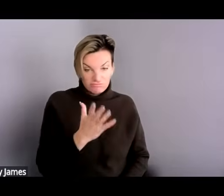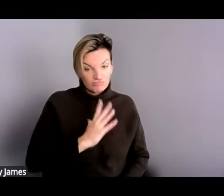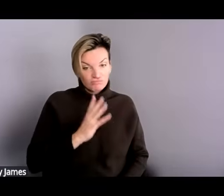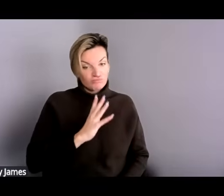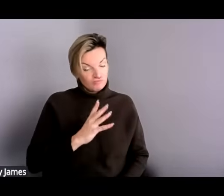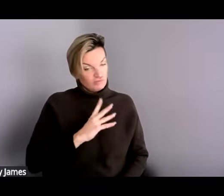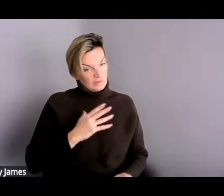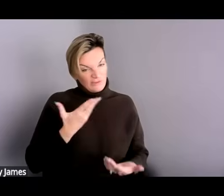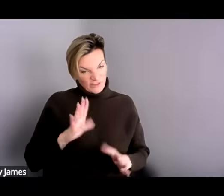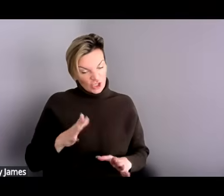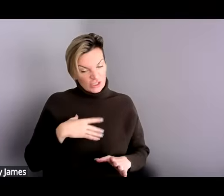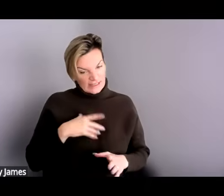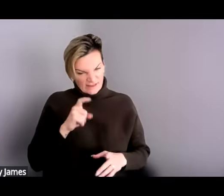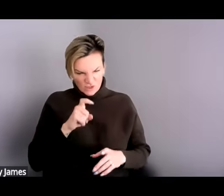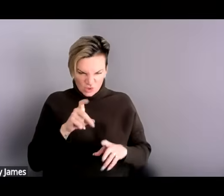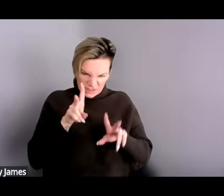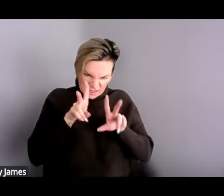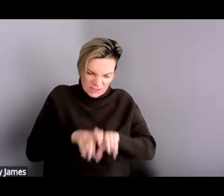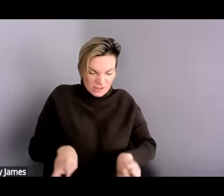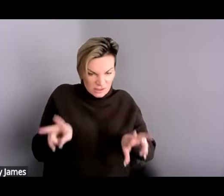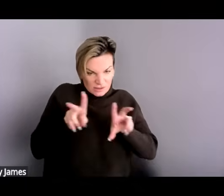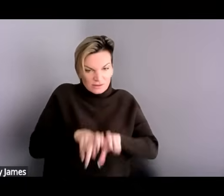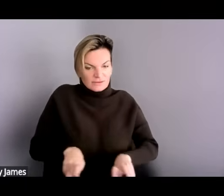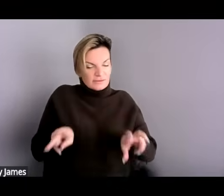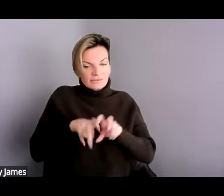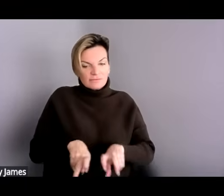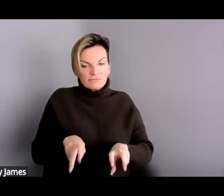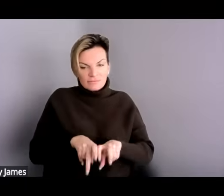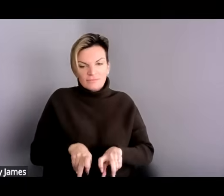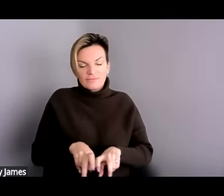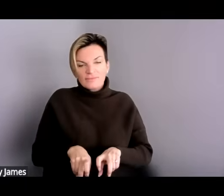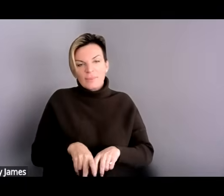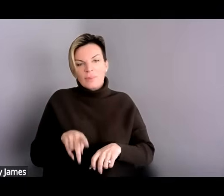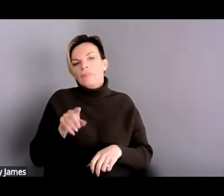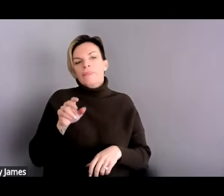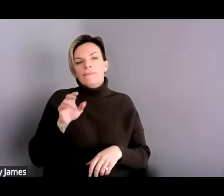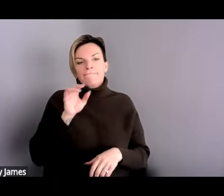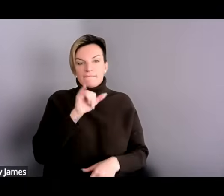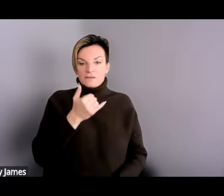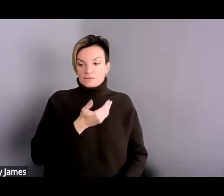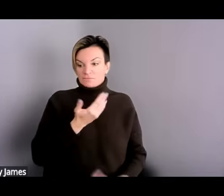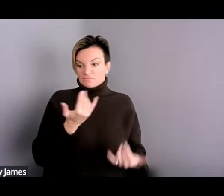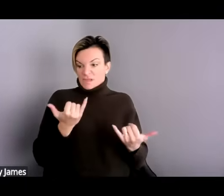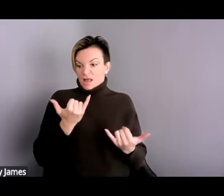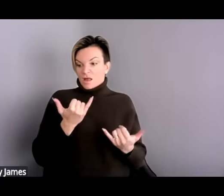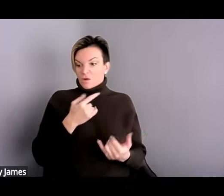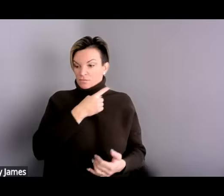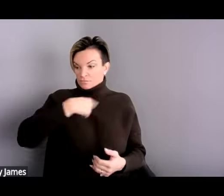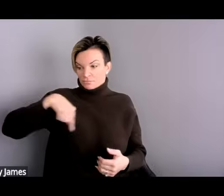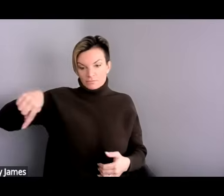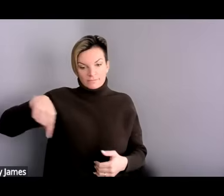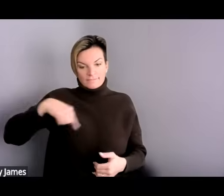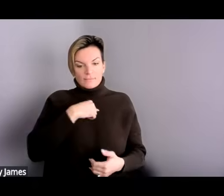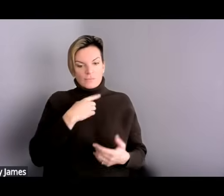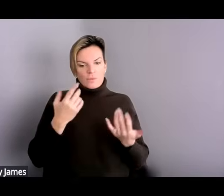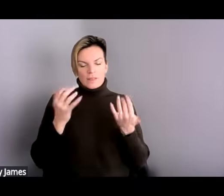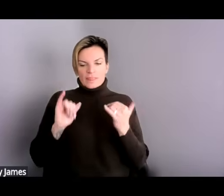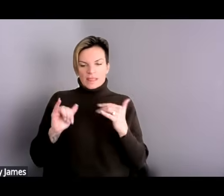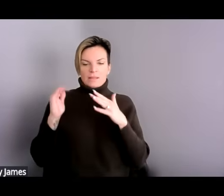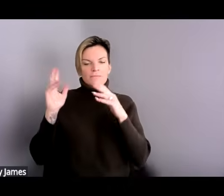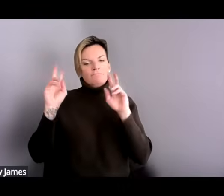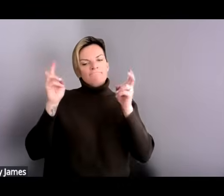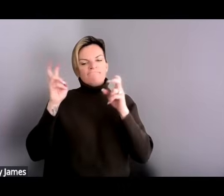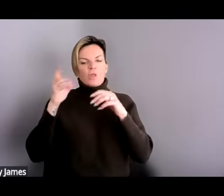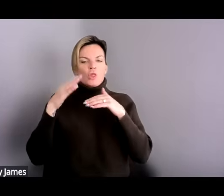Yeah, to determine it's the threshold that we're enforcing. Fair enough. Enforce the threshold.